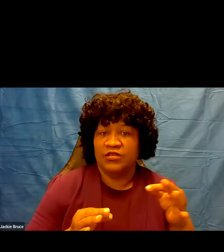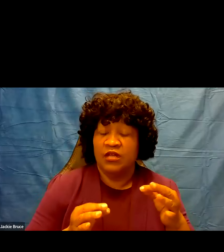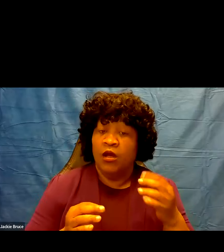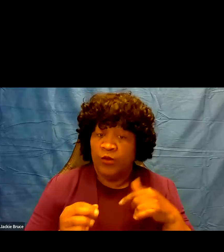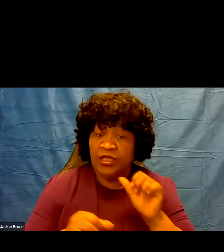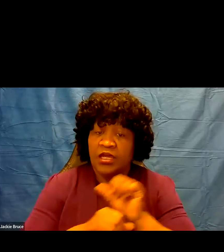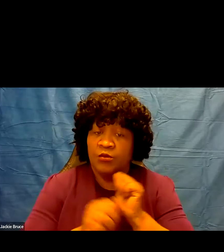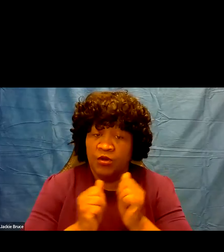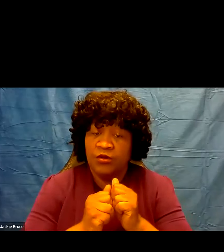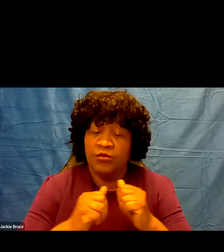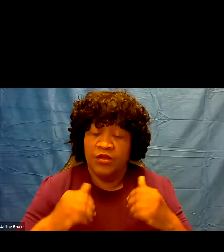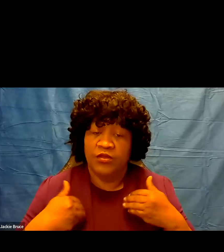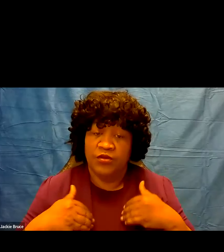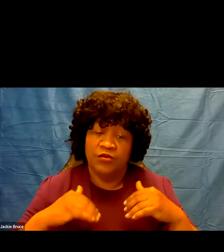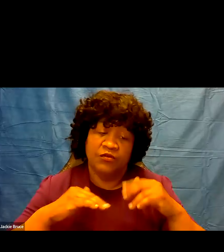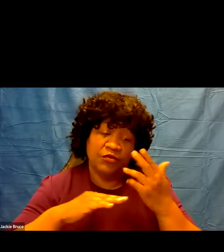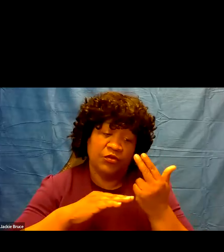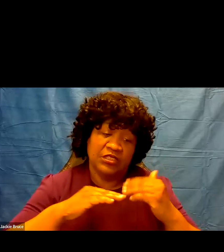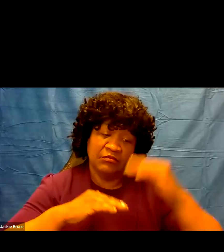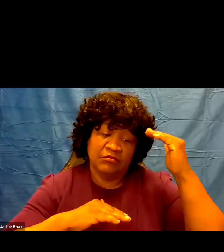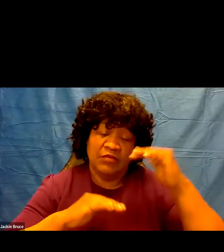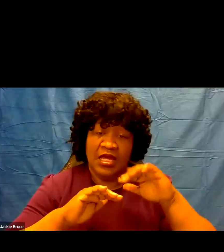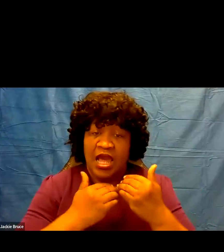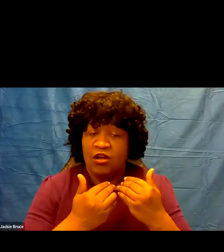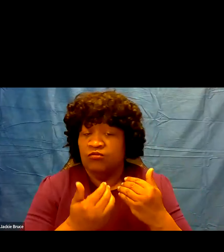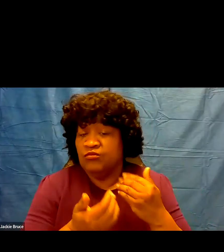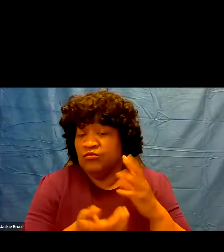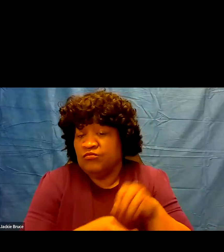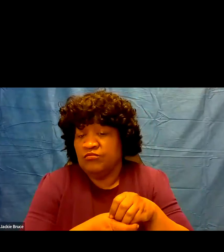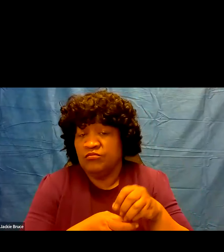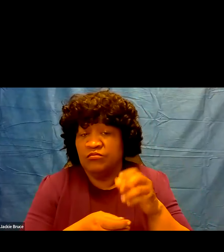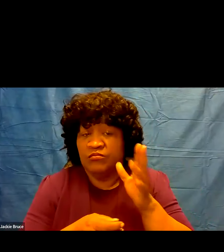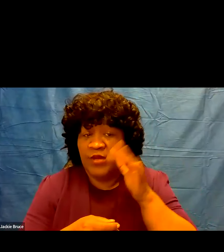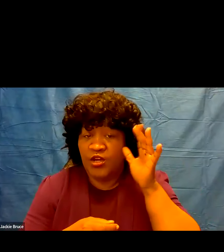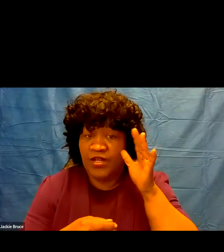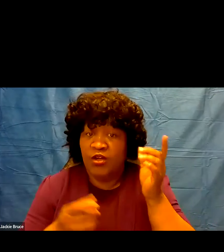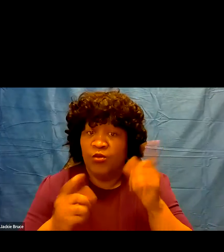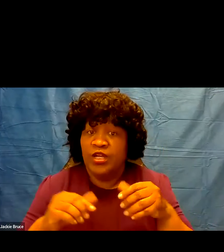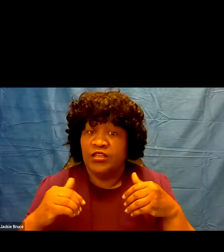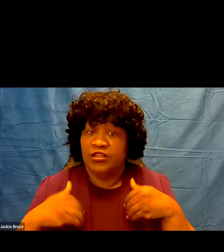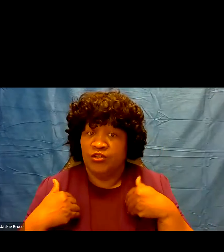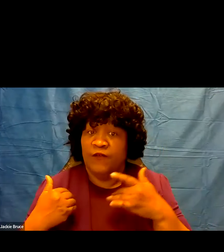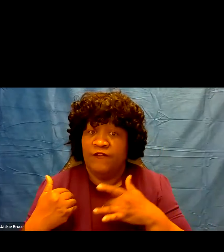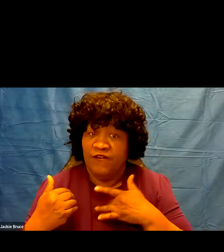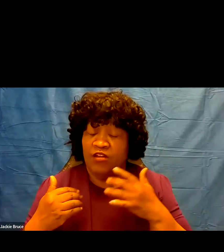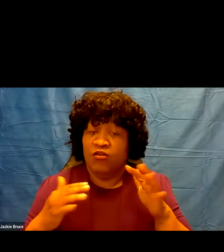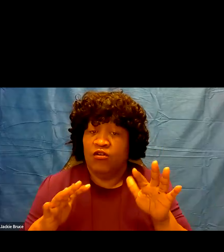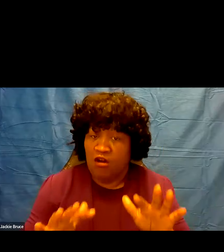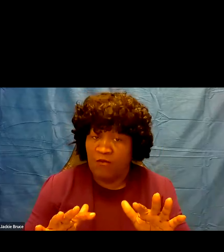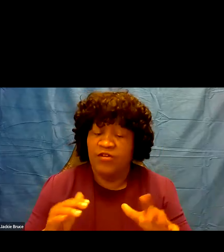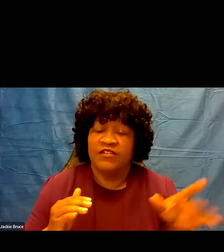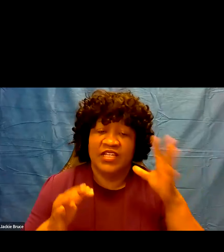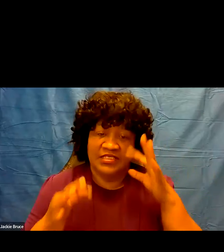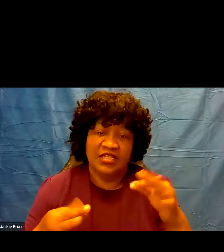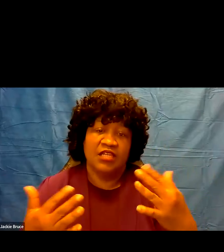and up to determine whether and how to involve parents. Often once a youth feels calmer, they decide they would like help talking with their parents.